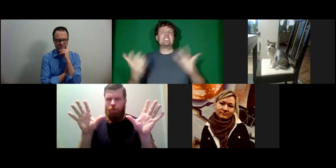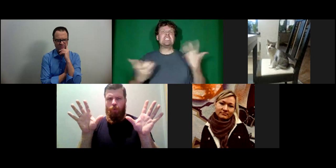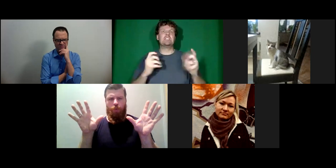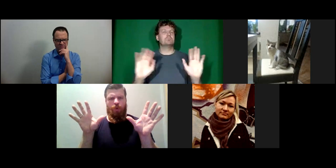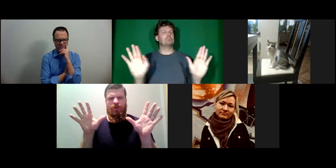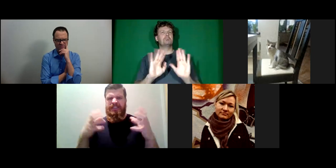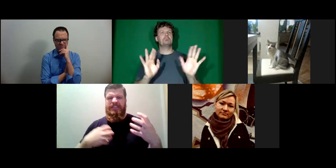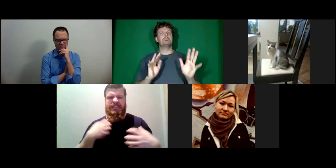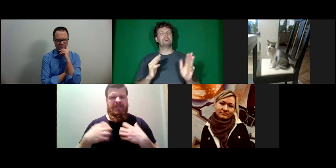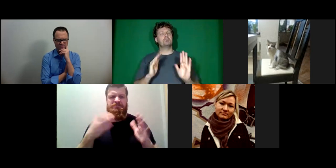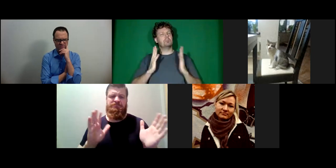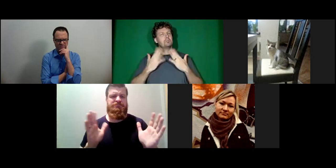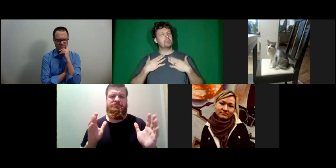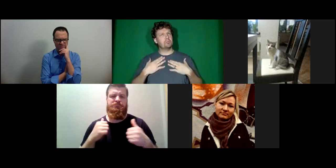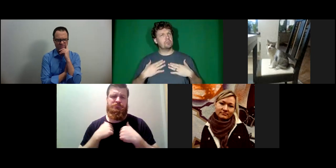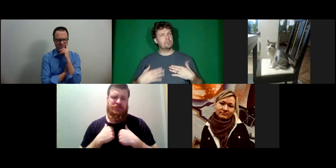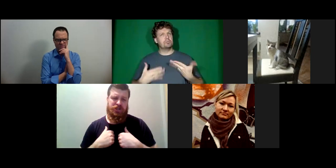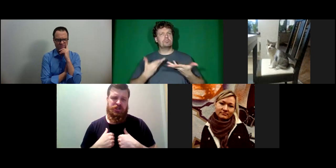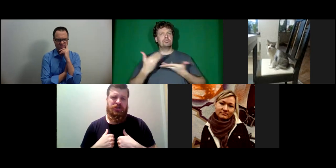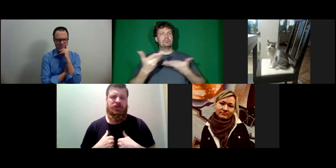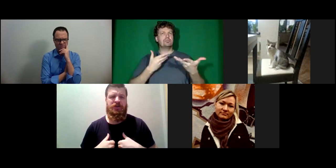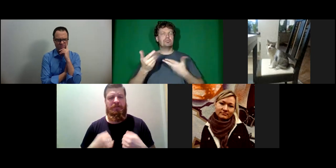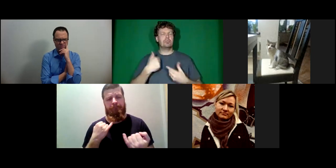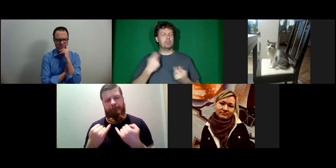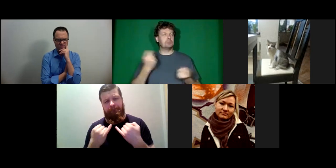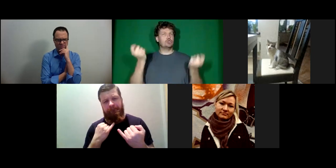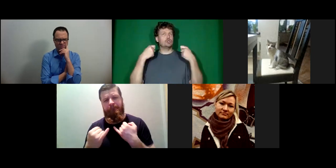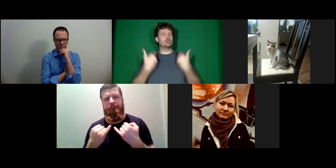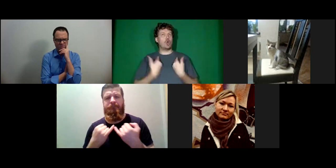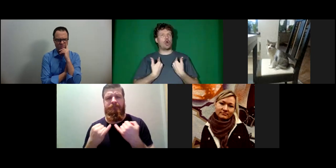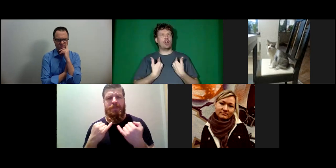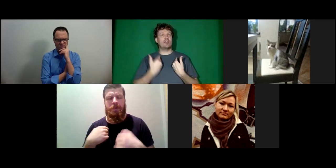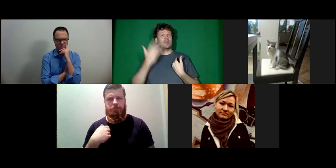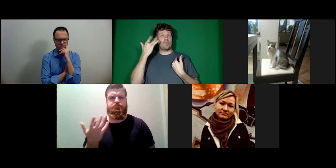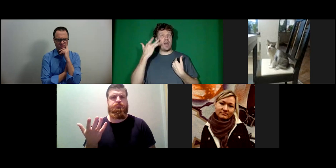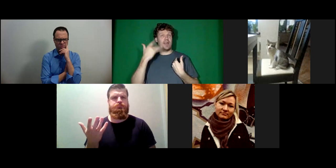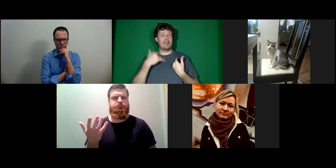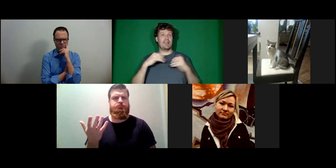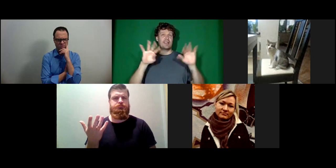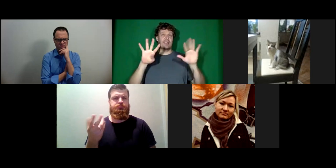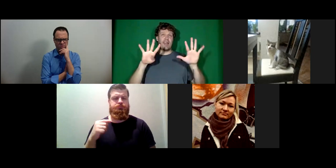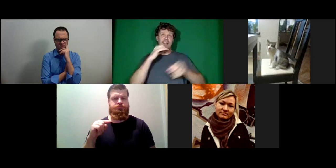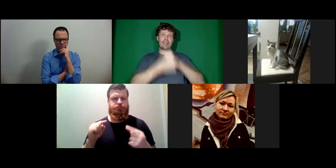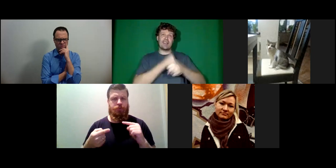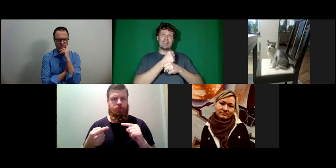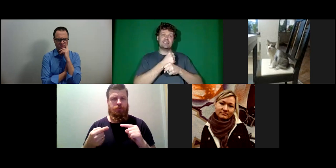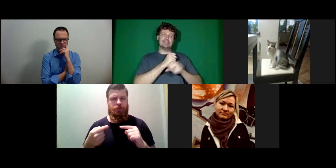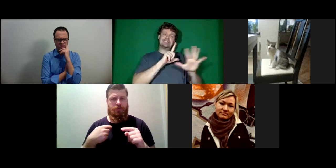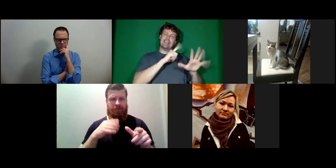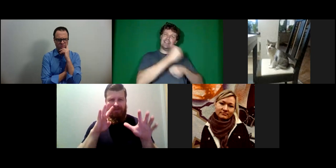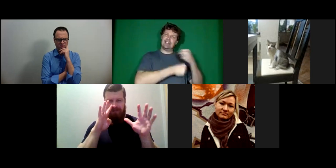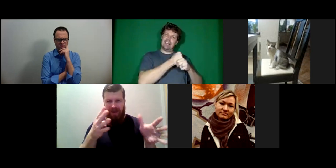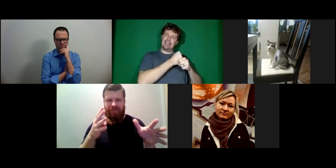Israel, but he was really different. He was really calm. And actually I was shocked. I wasn't used that